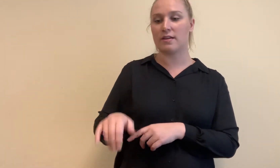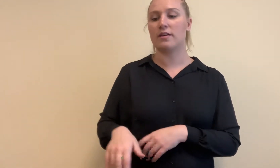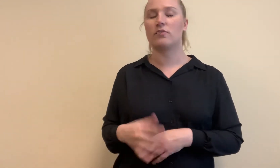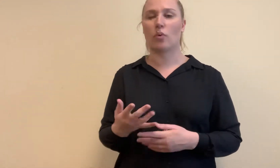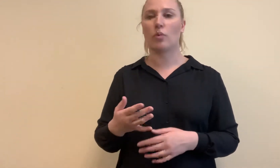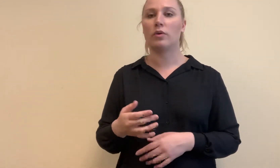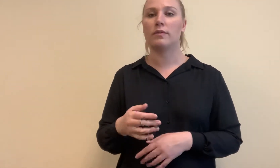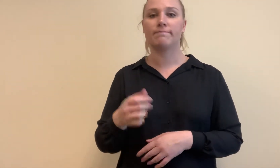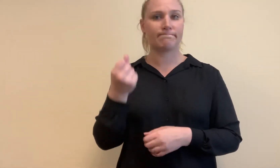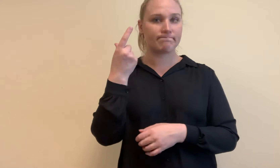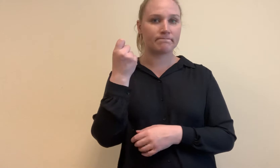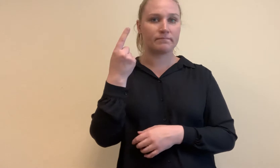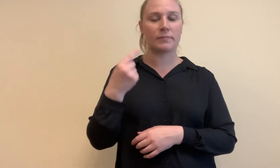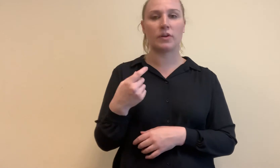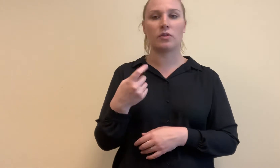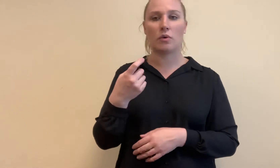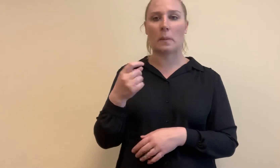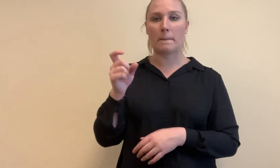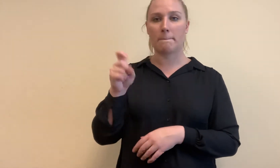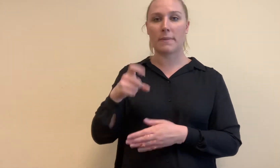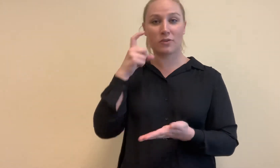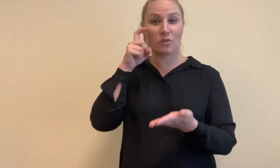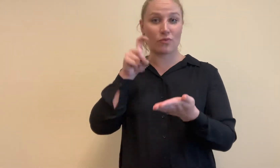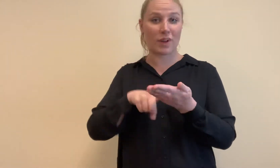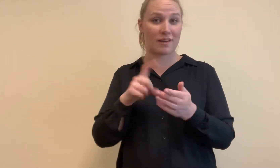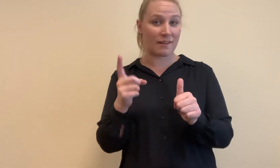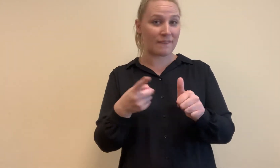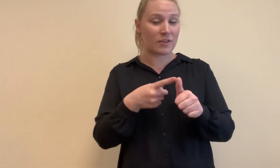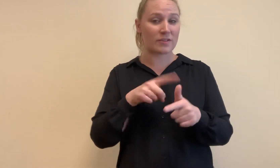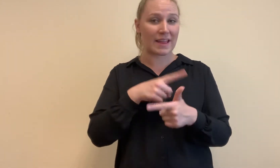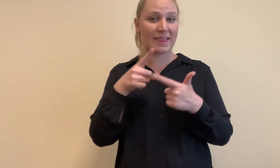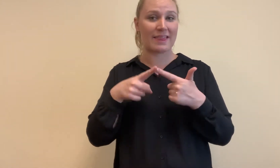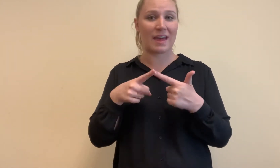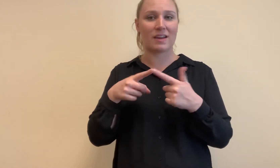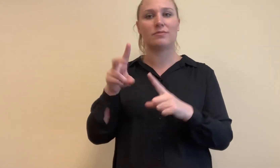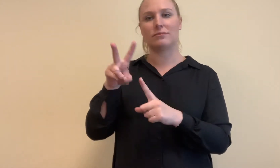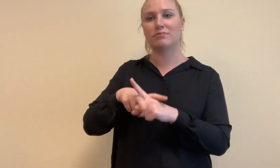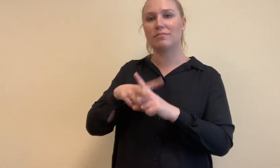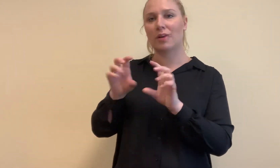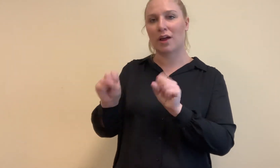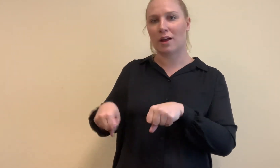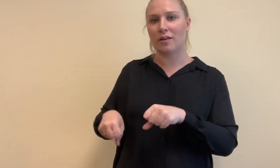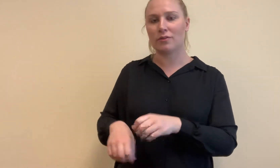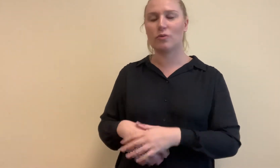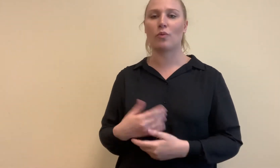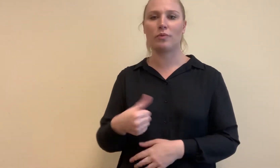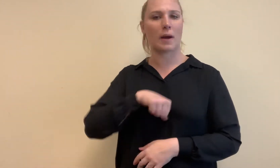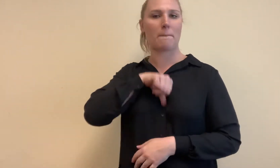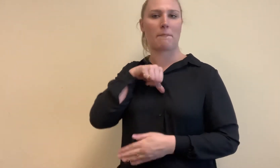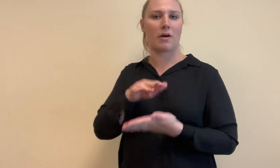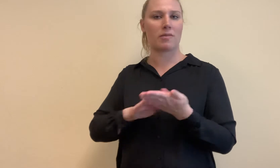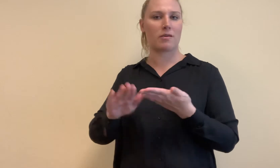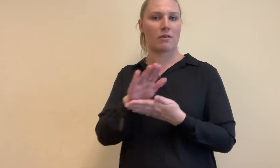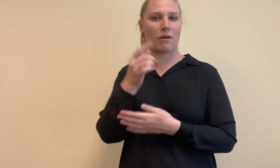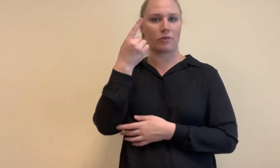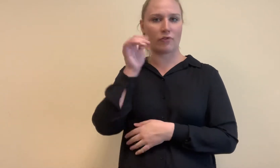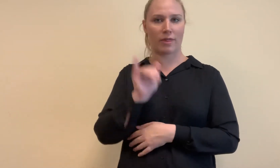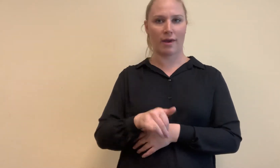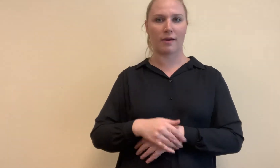recognized first, then they ask if you'd like to apply for it. So I'm really proud of our college for that work. All right. Well, I get to